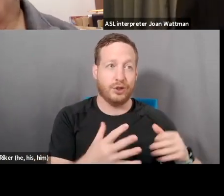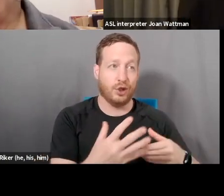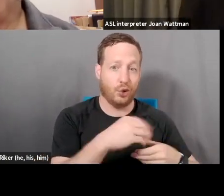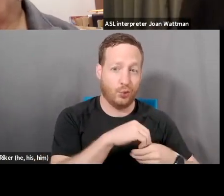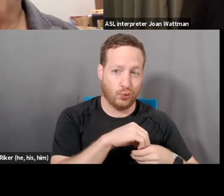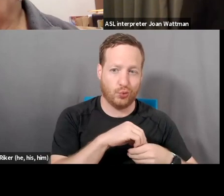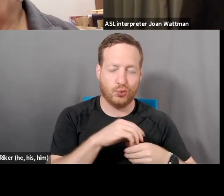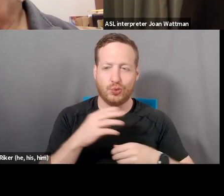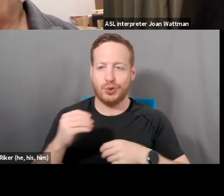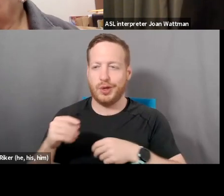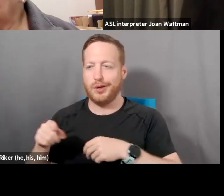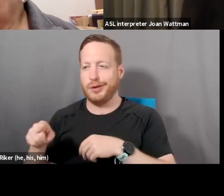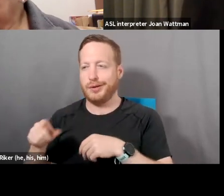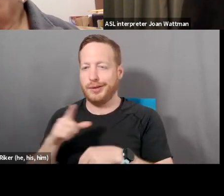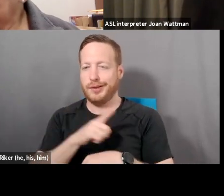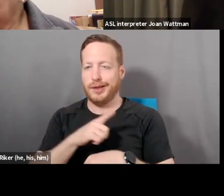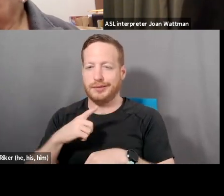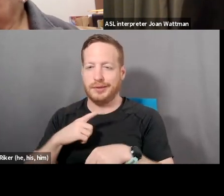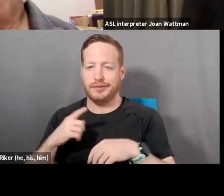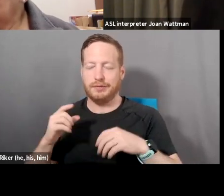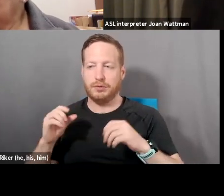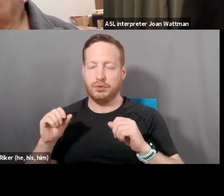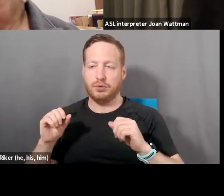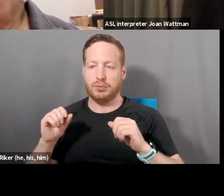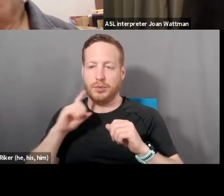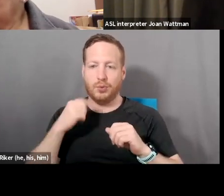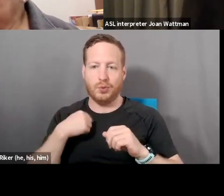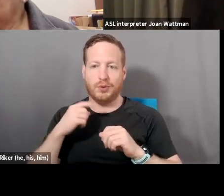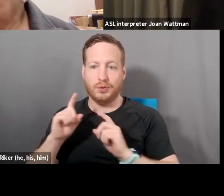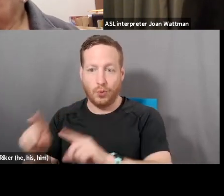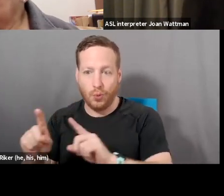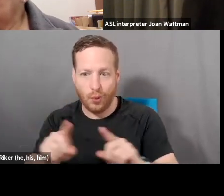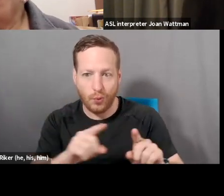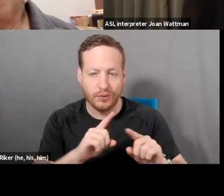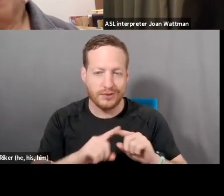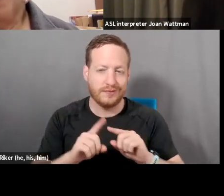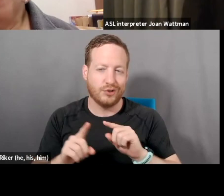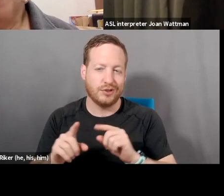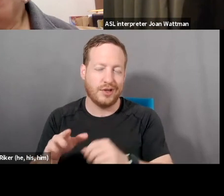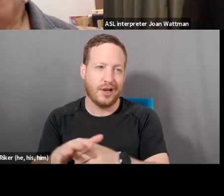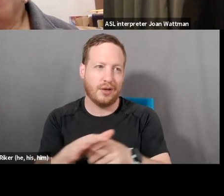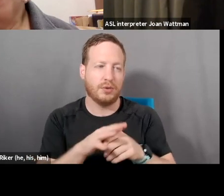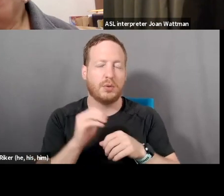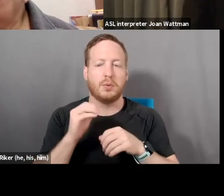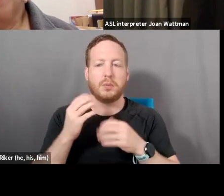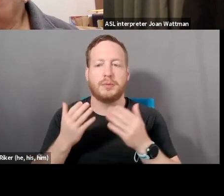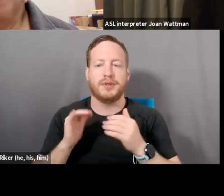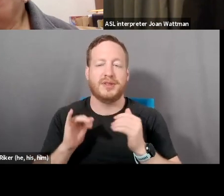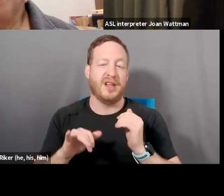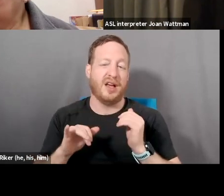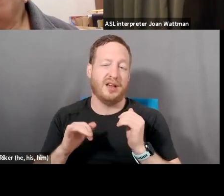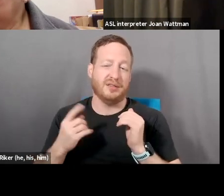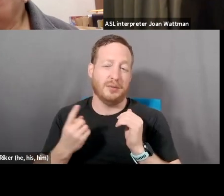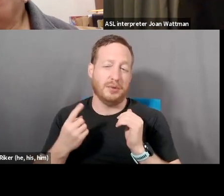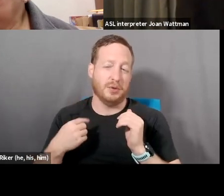with our purposes. There's diversity and inclusion, there's the legislature, because